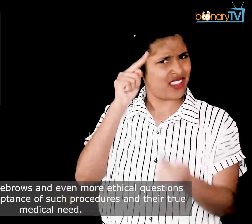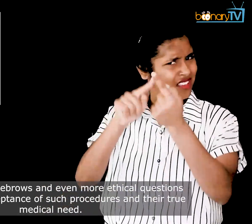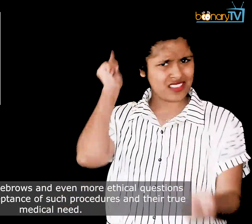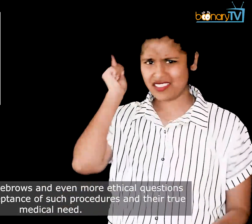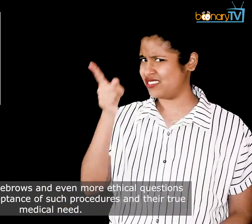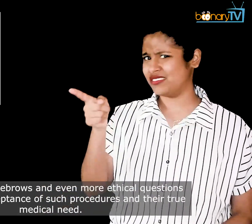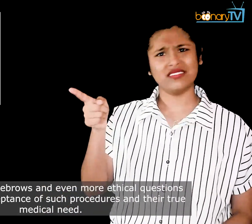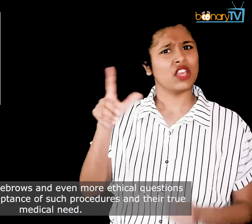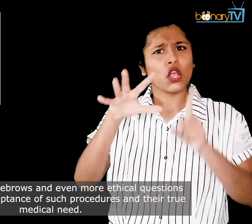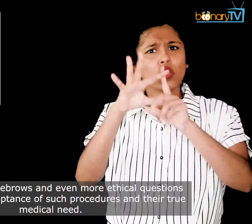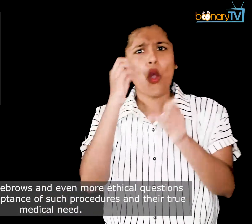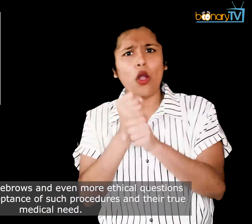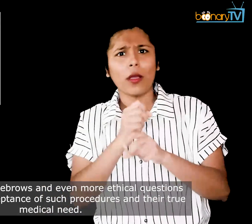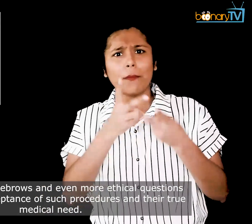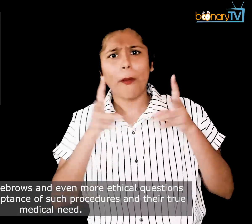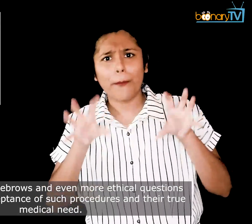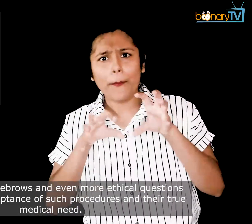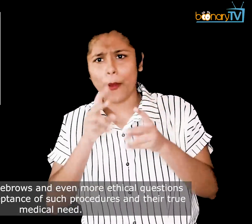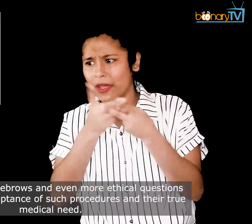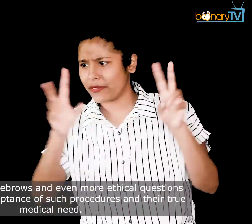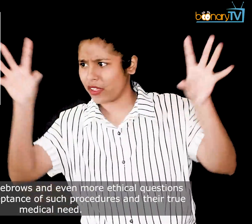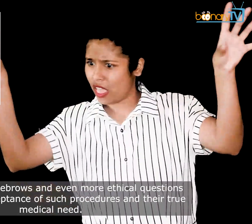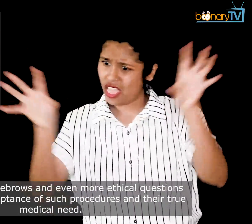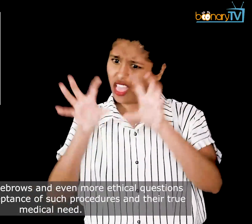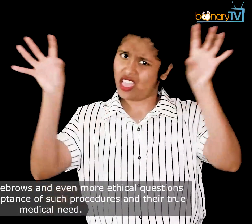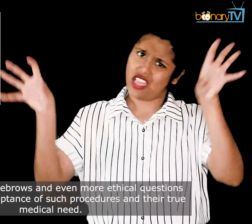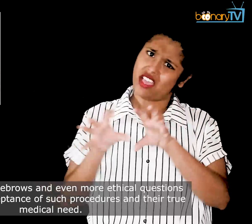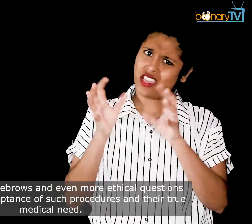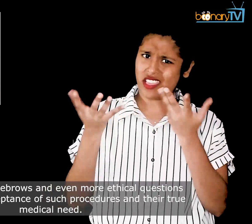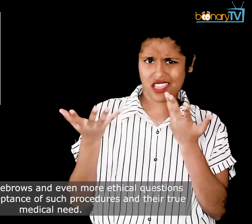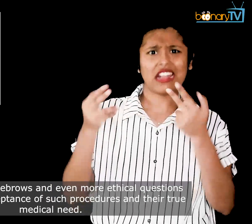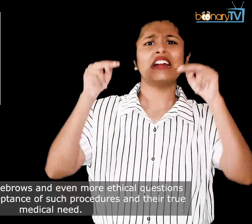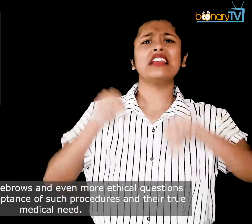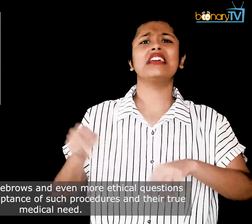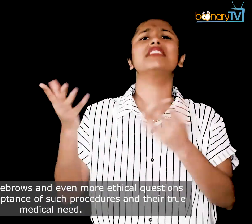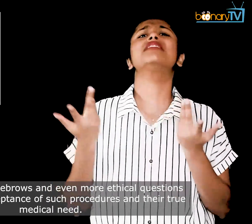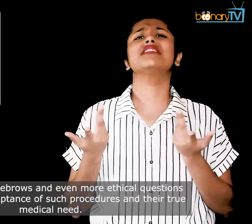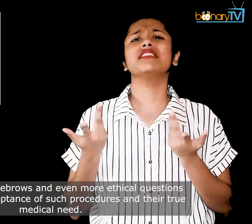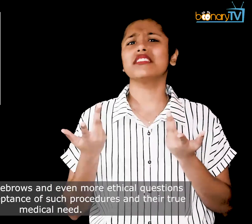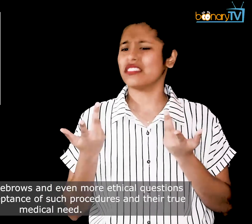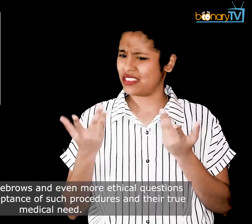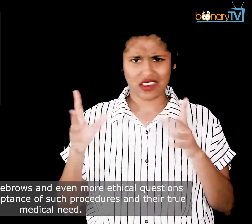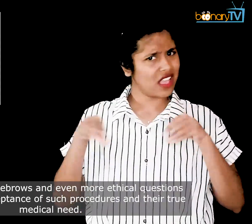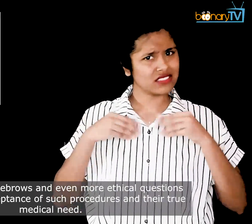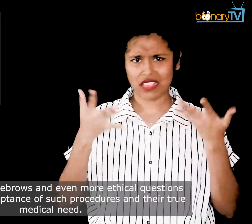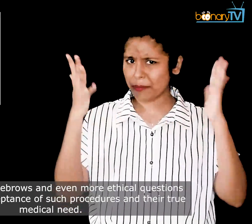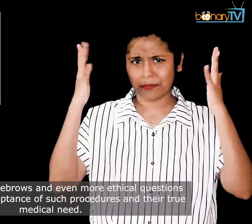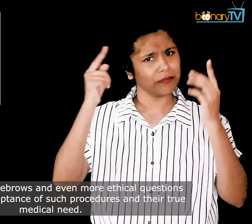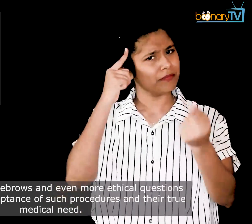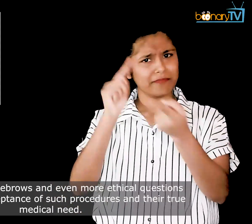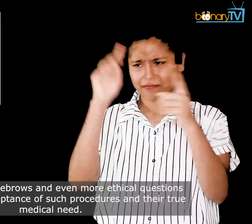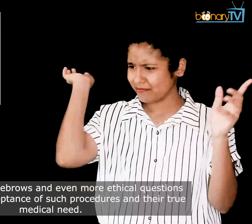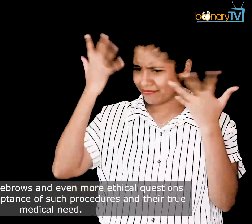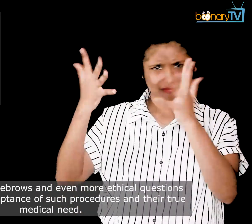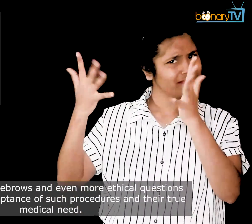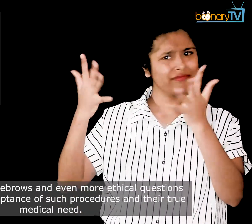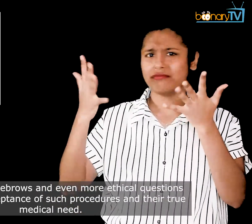and even more ethical questions regarding the acceptance of such procedures and their true medical